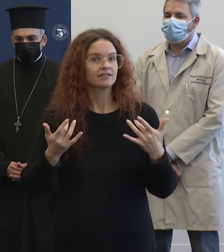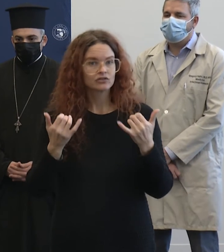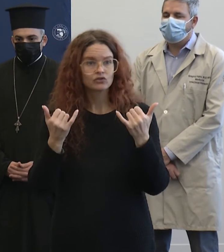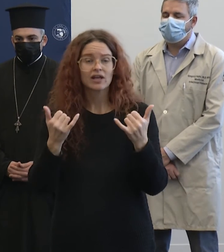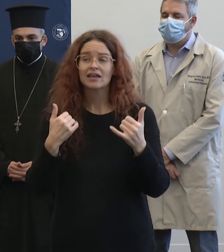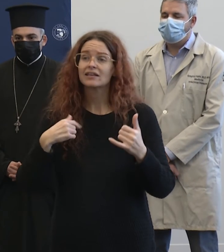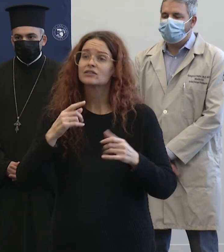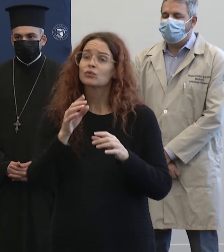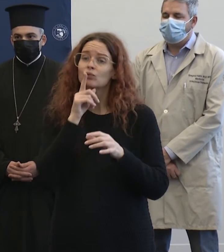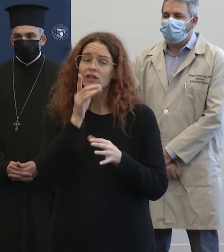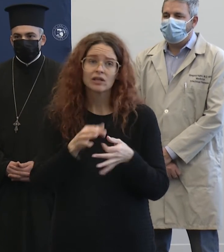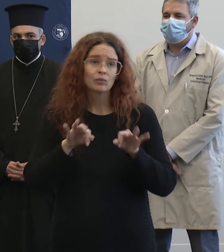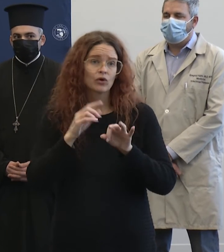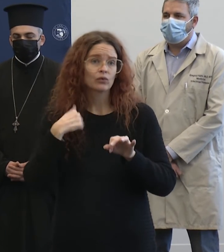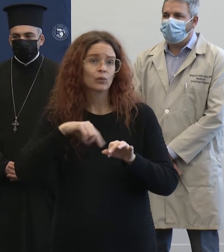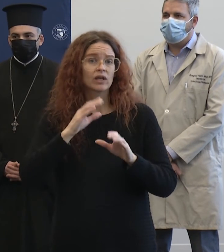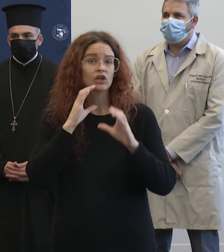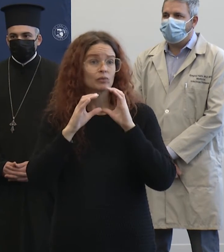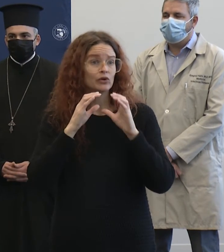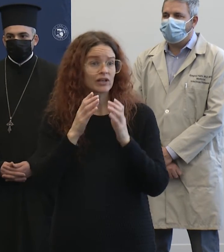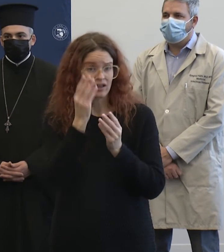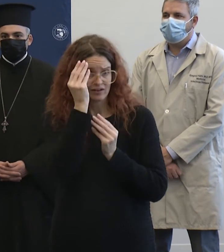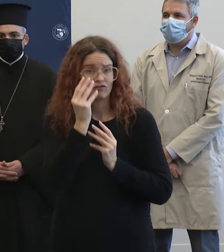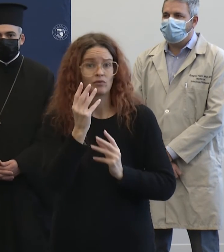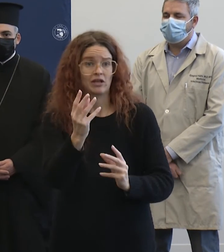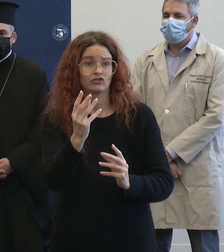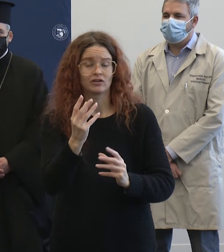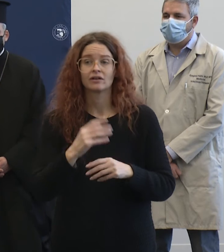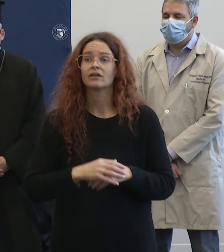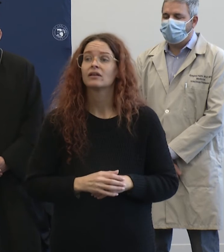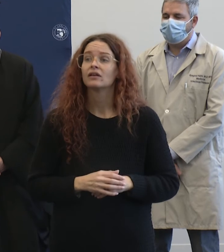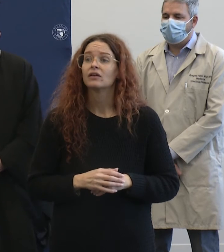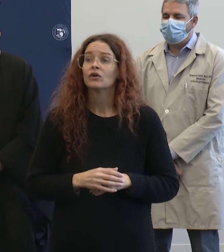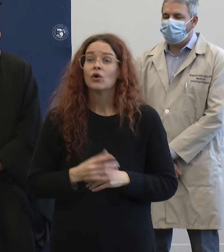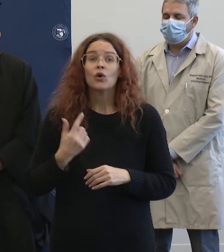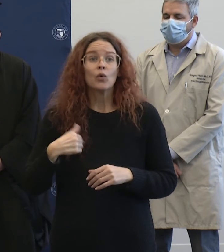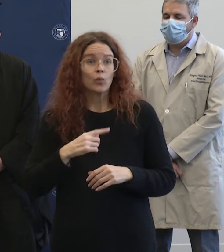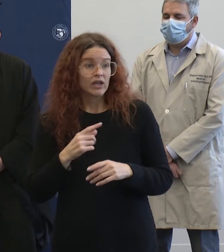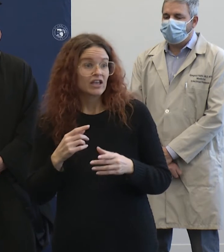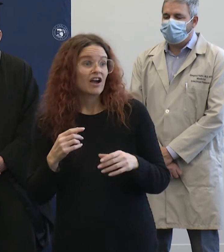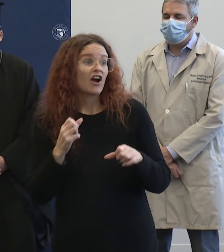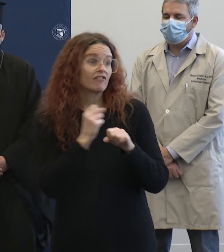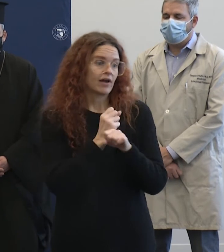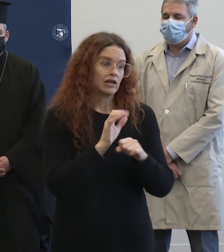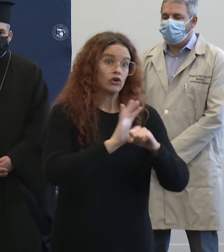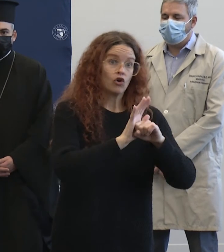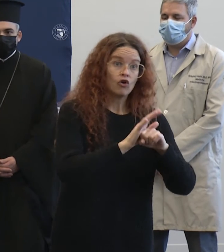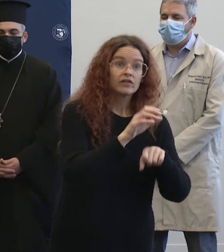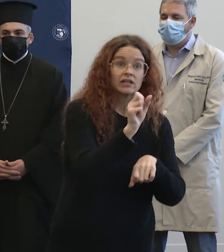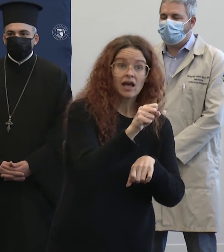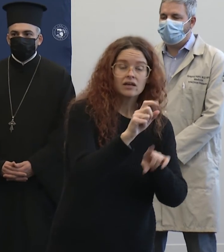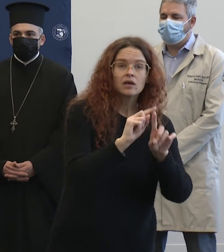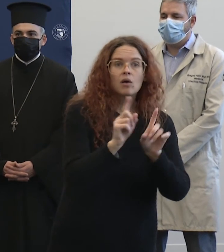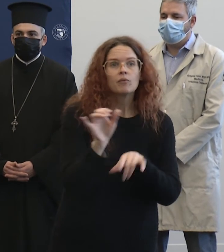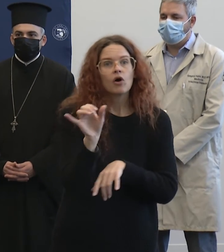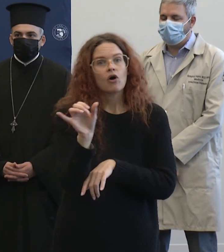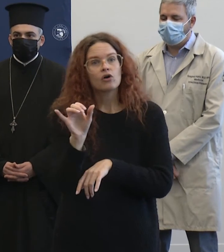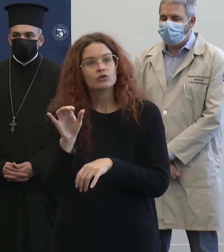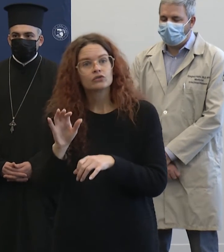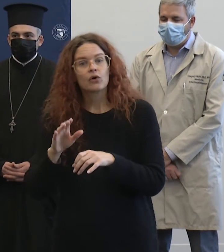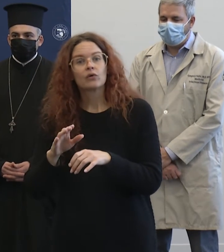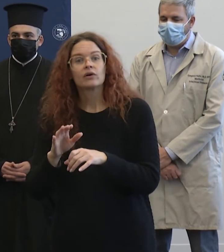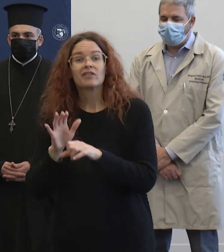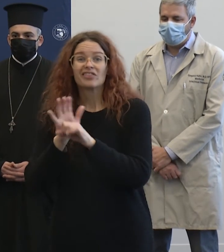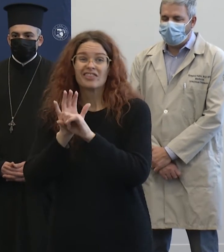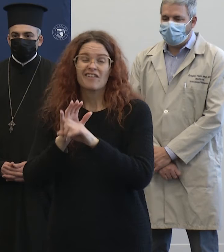to communicate the information. Because here at Cook County Health, we know that we're not only battling the COVID virus, we're also battling the virus